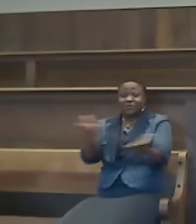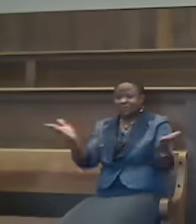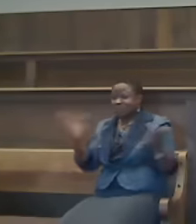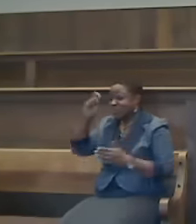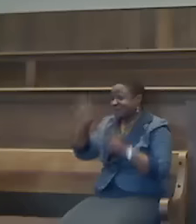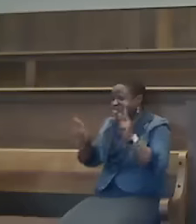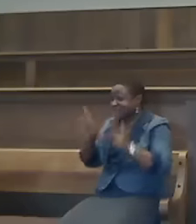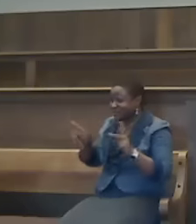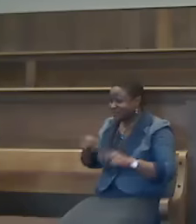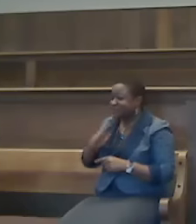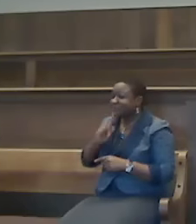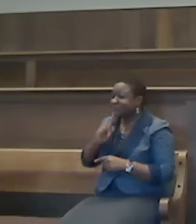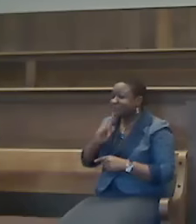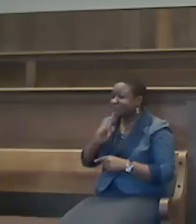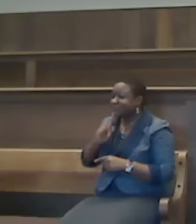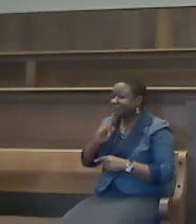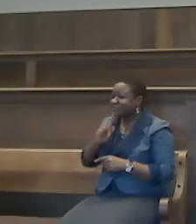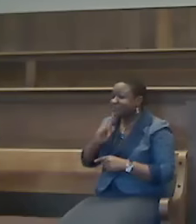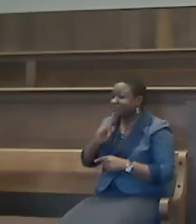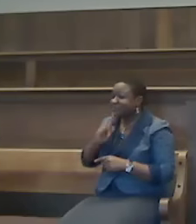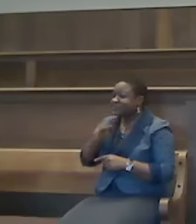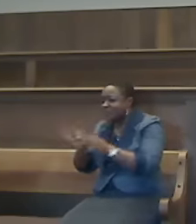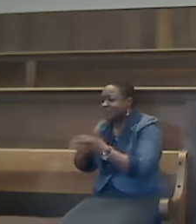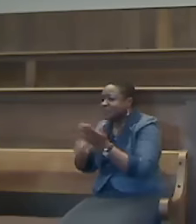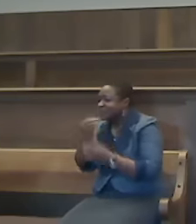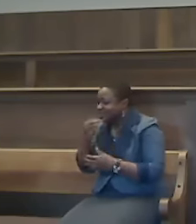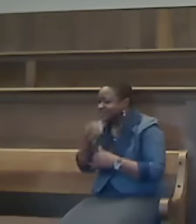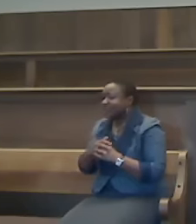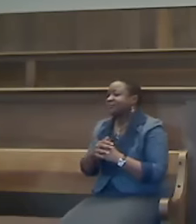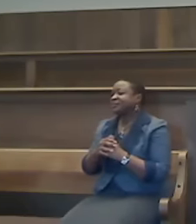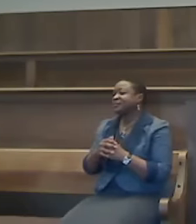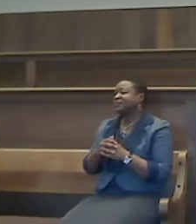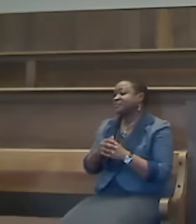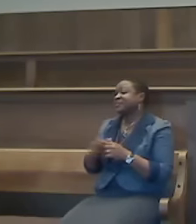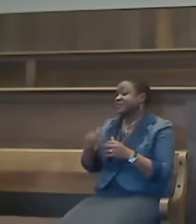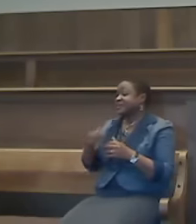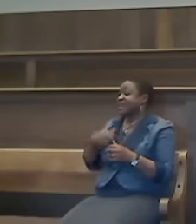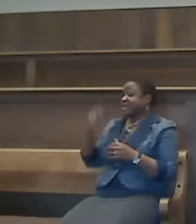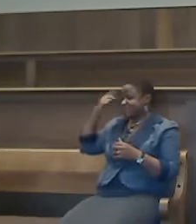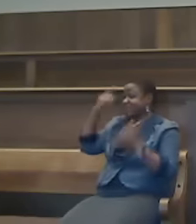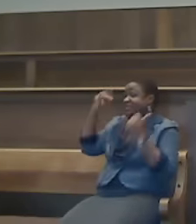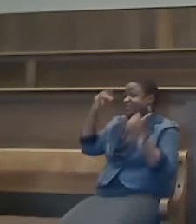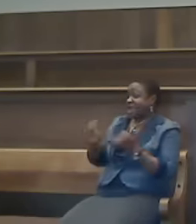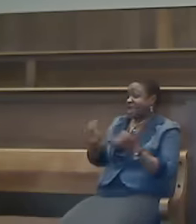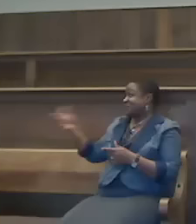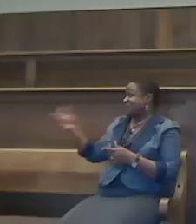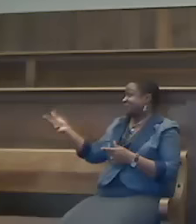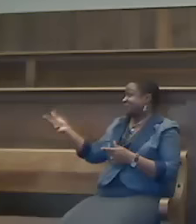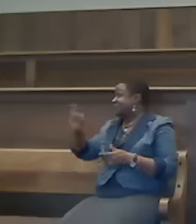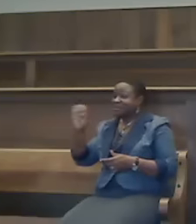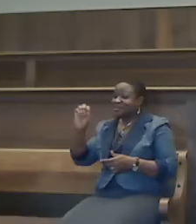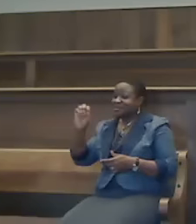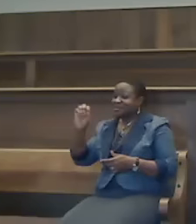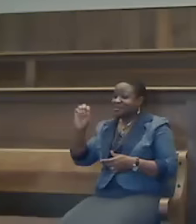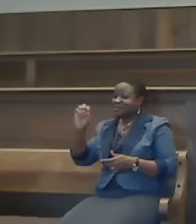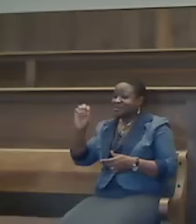people. I'm sure you're all very careful about the food you eat. And I think we really now want to hear from Jeffrey, because he is the one